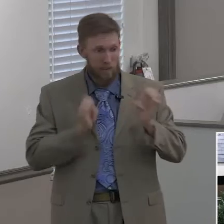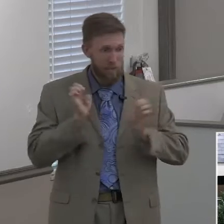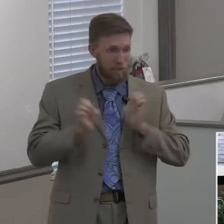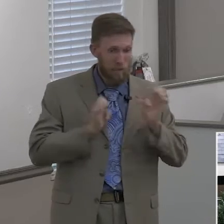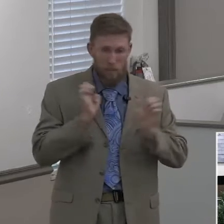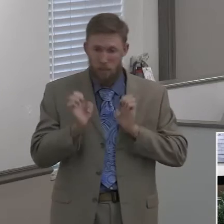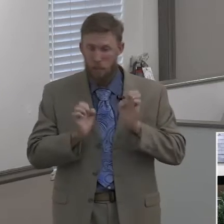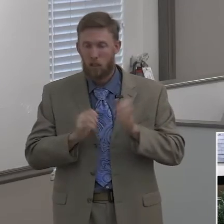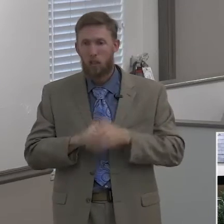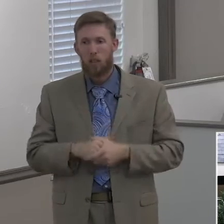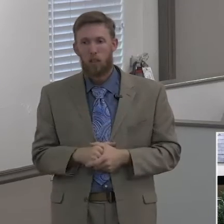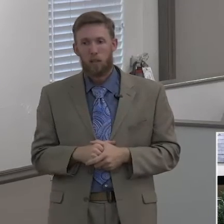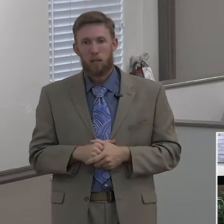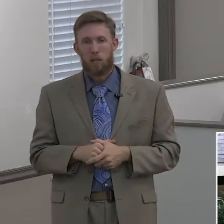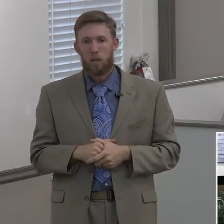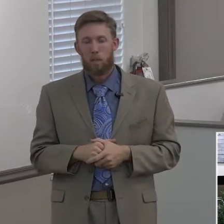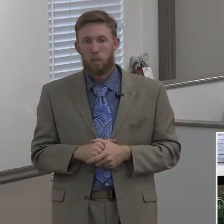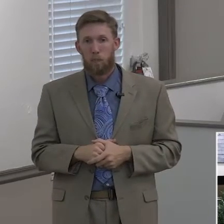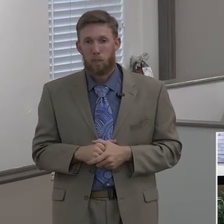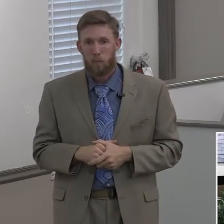Now,